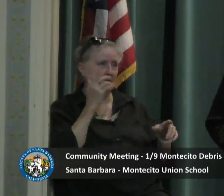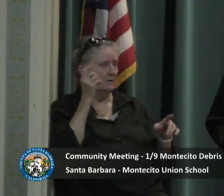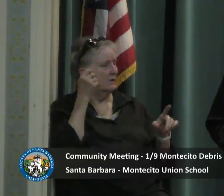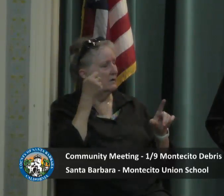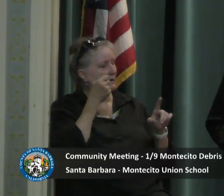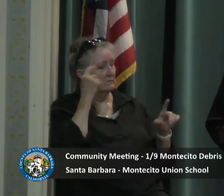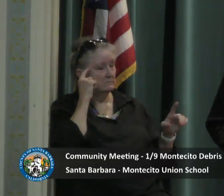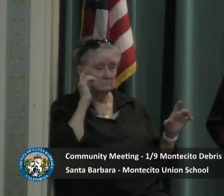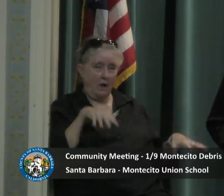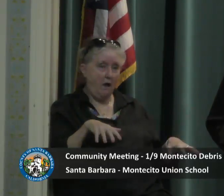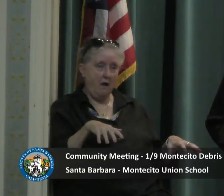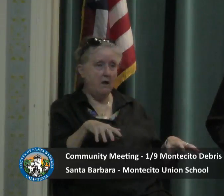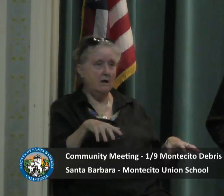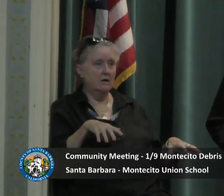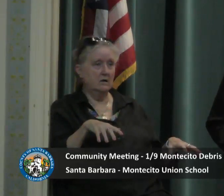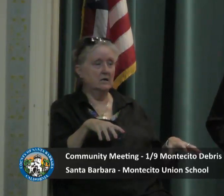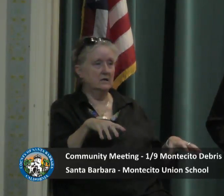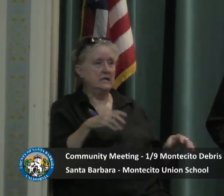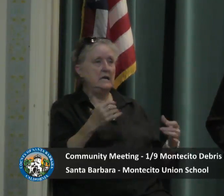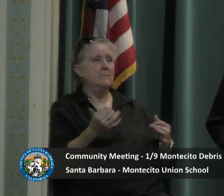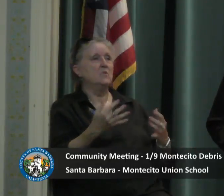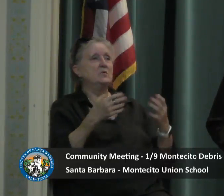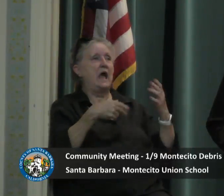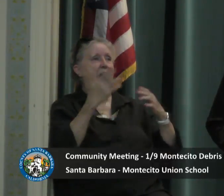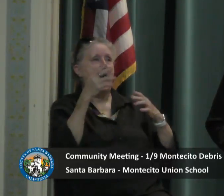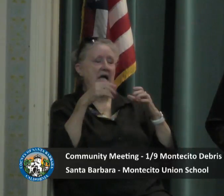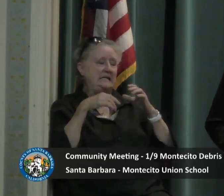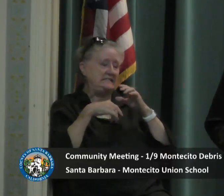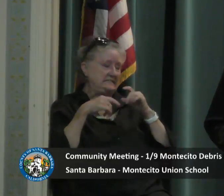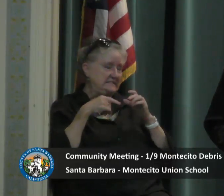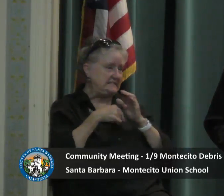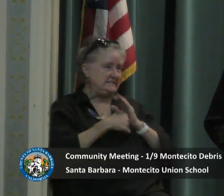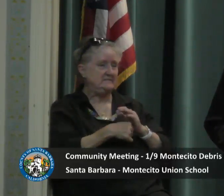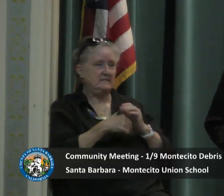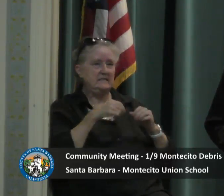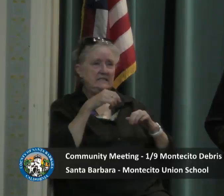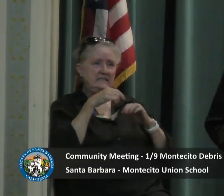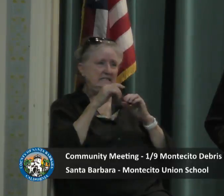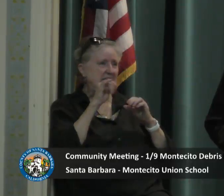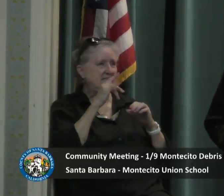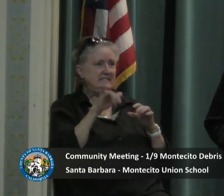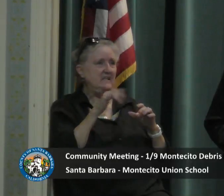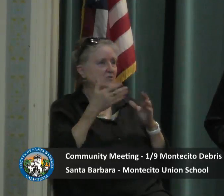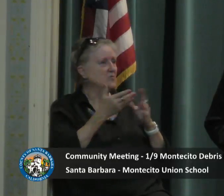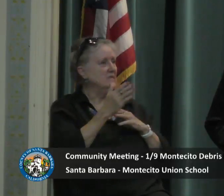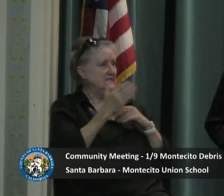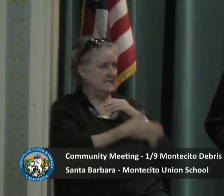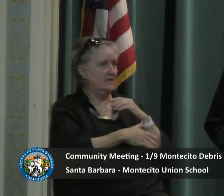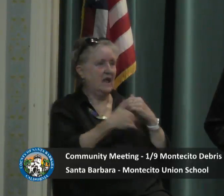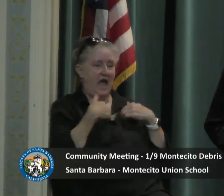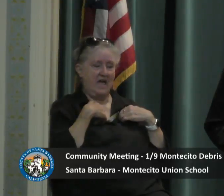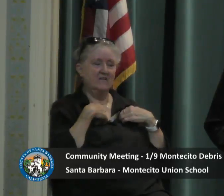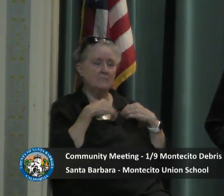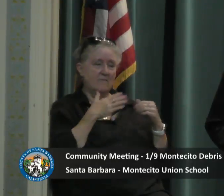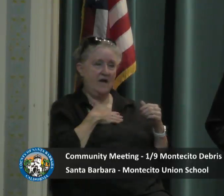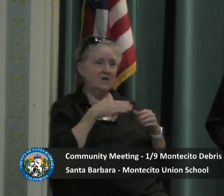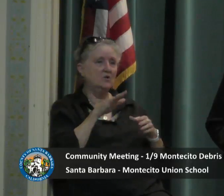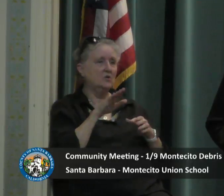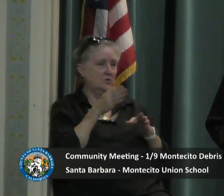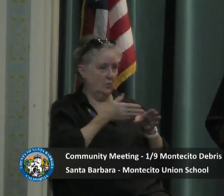us all. It burned at high intensities through this county. I have spent my career in the fire